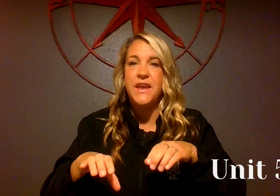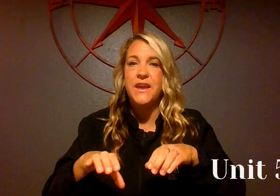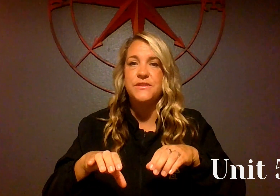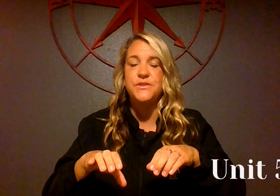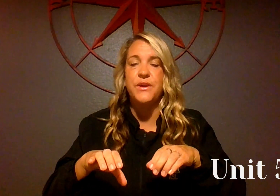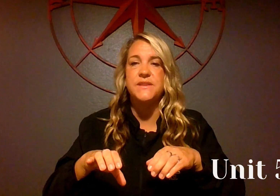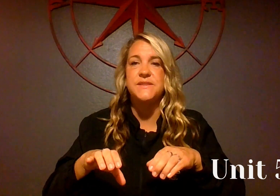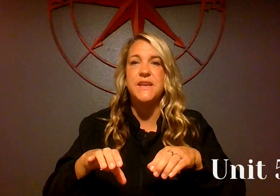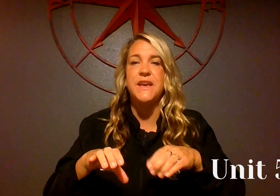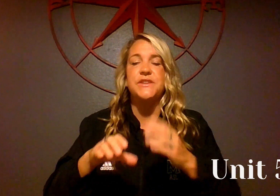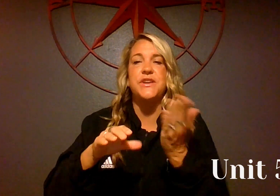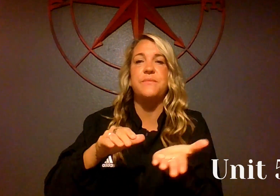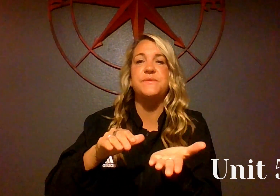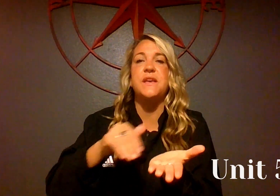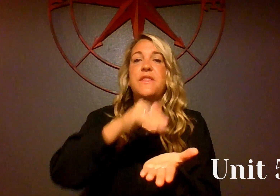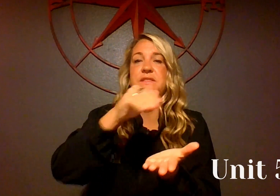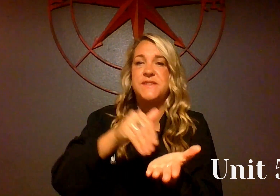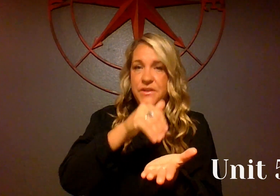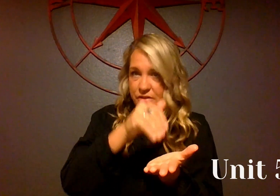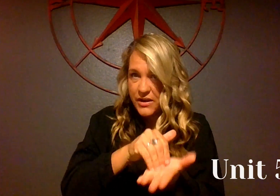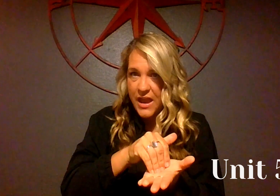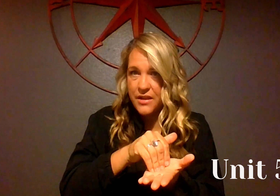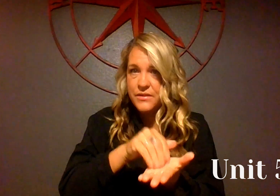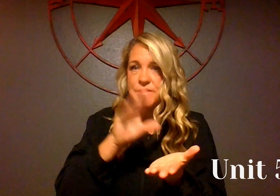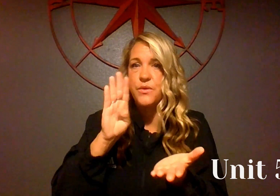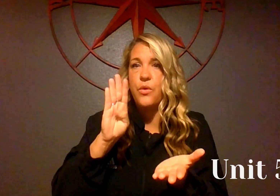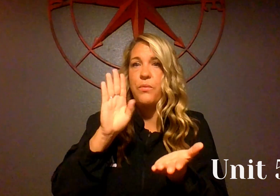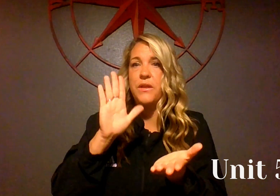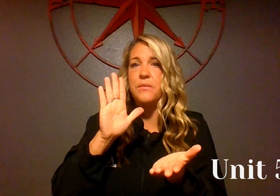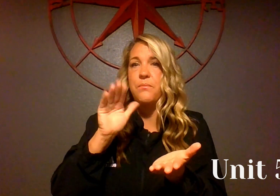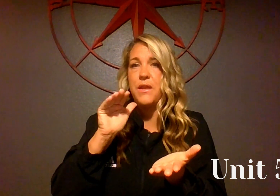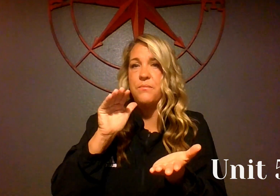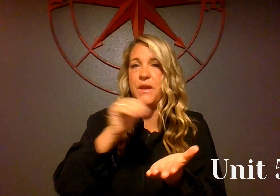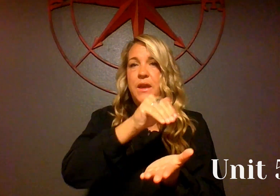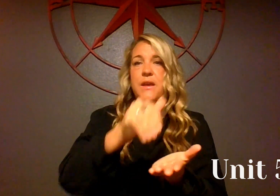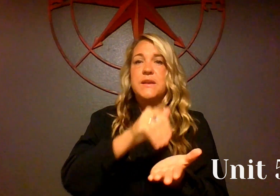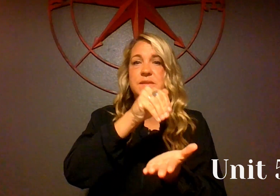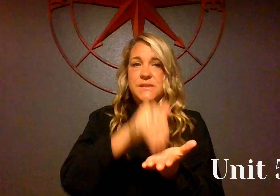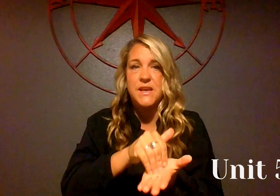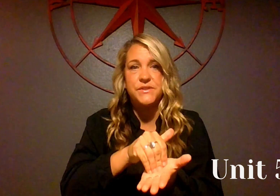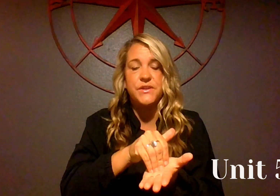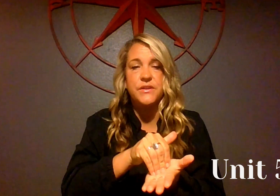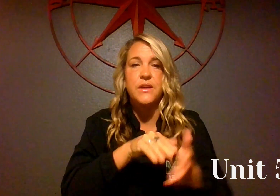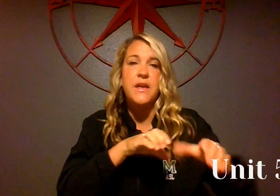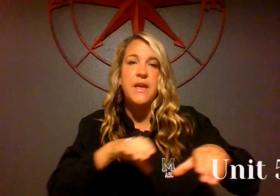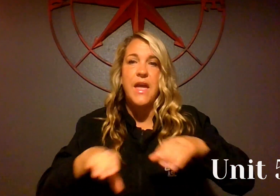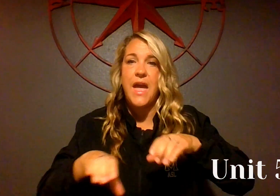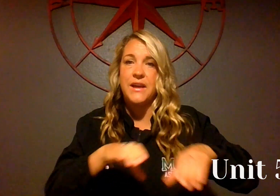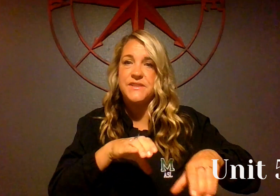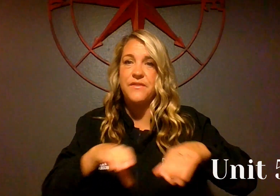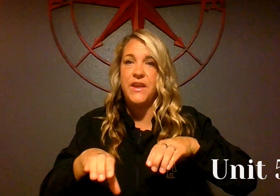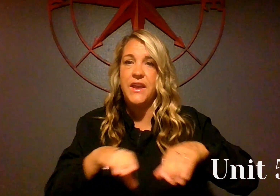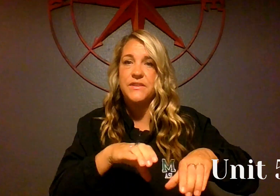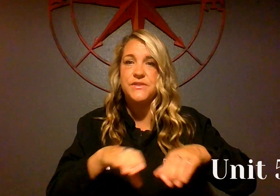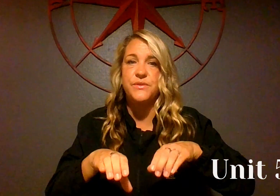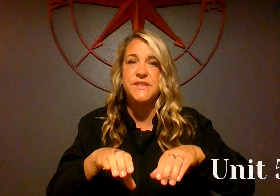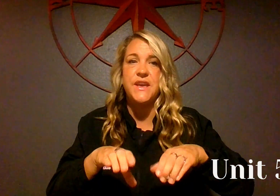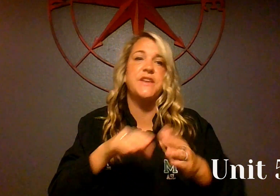Activity, two C hand shapes, and then center again. So open, bent B, center. Activity, two C hand